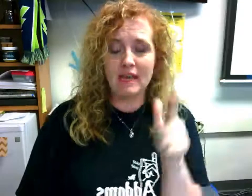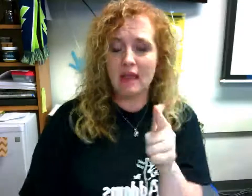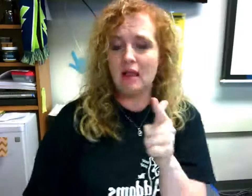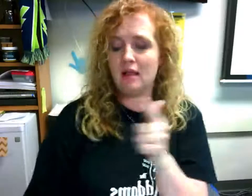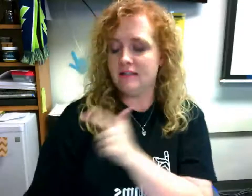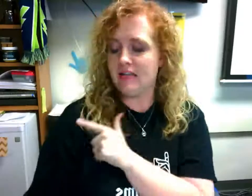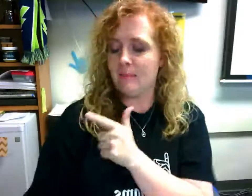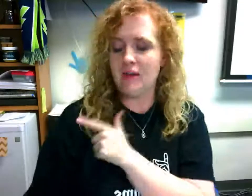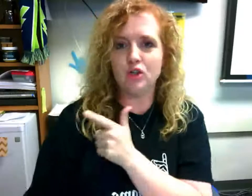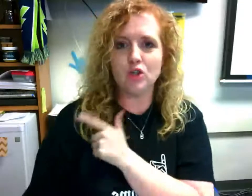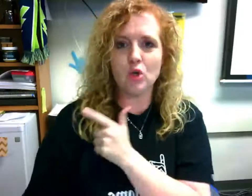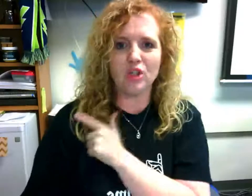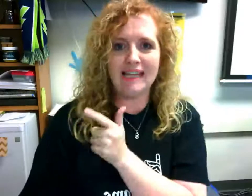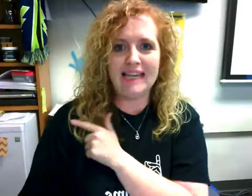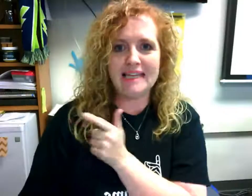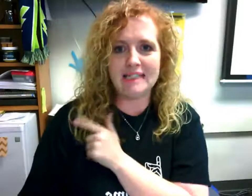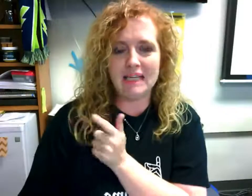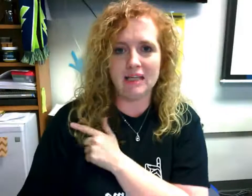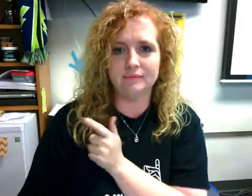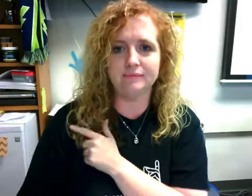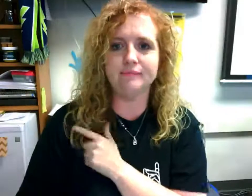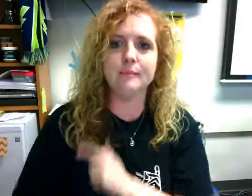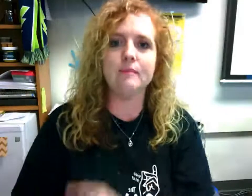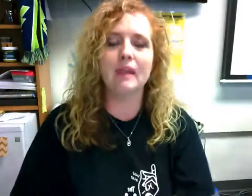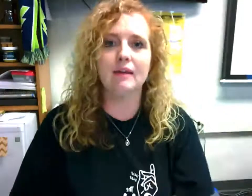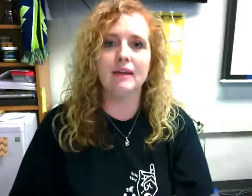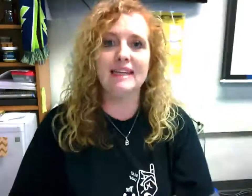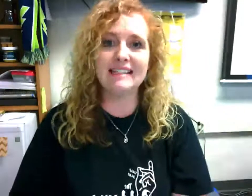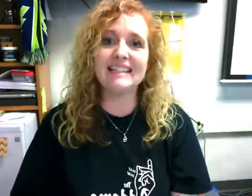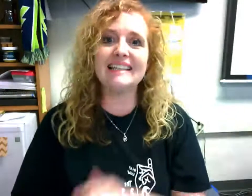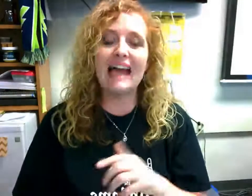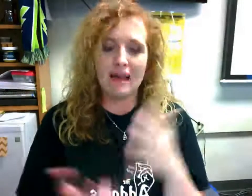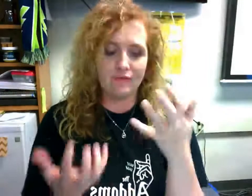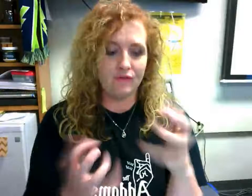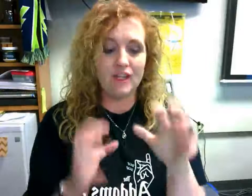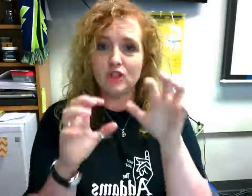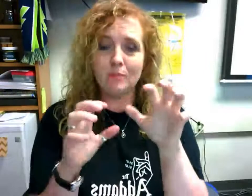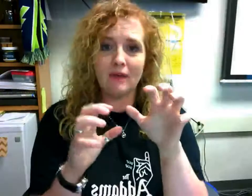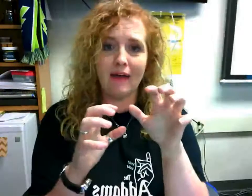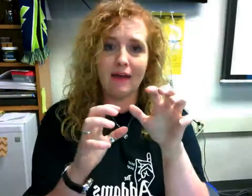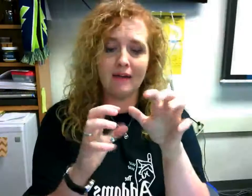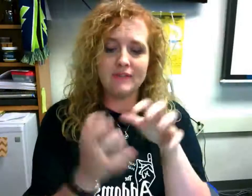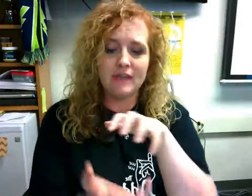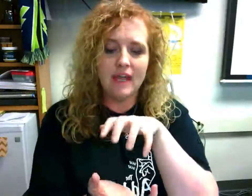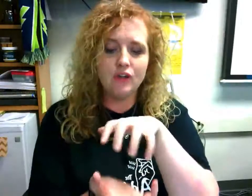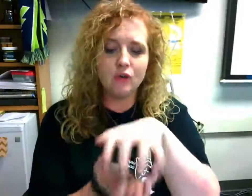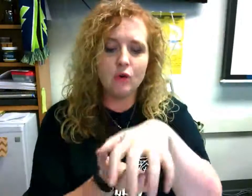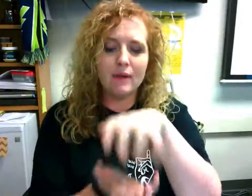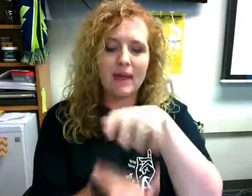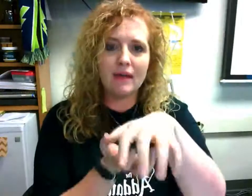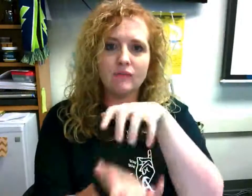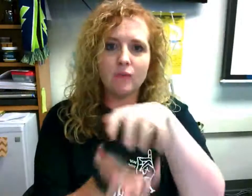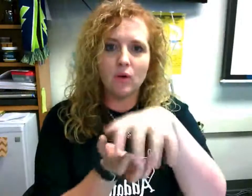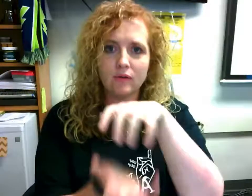lazy next is laugh it's two bent fives and you're going back and forth